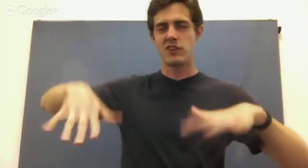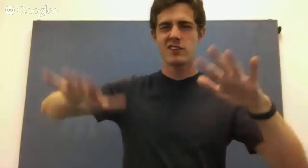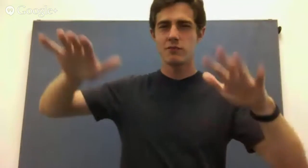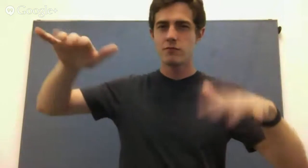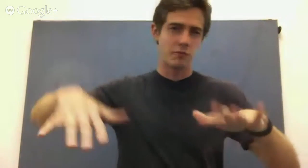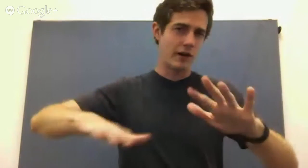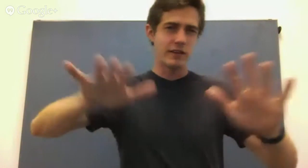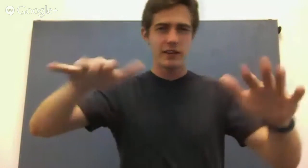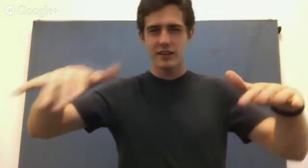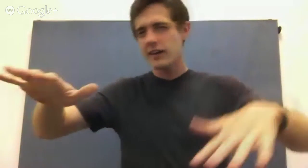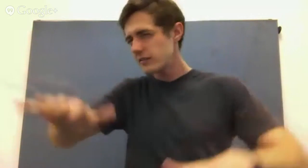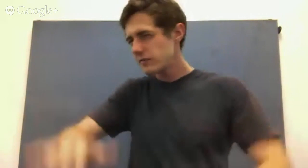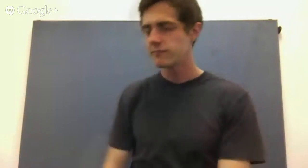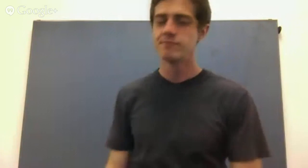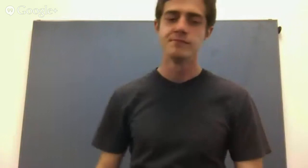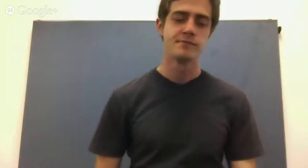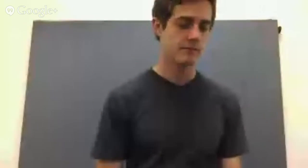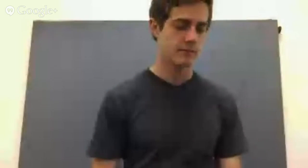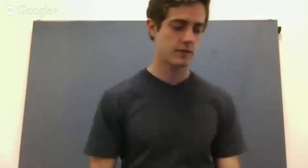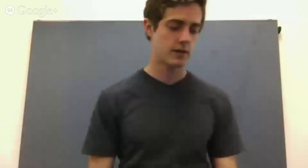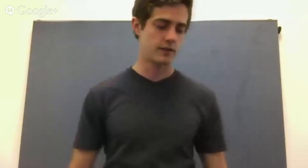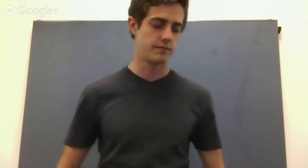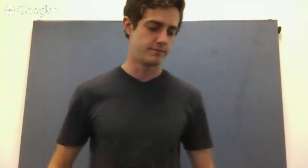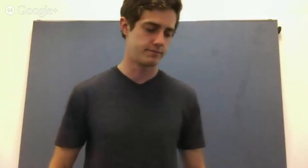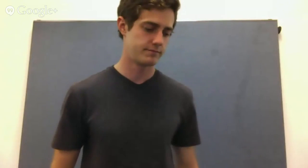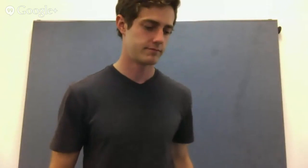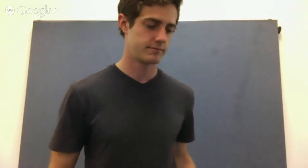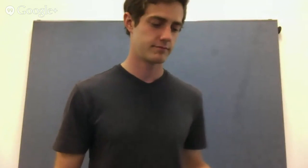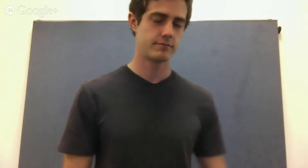rhythm and melody, kind of. Um,